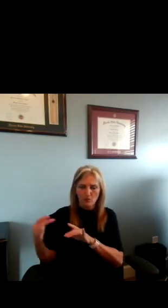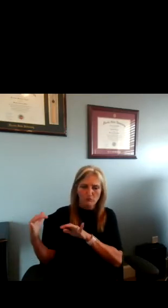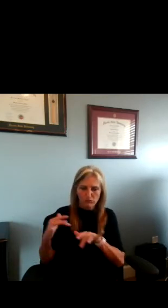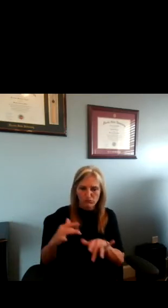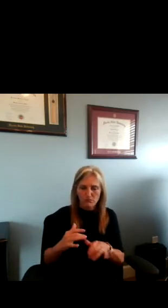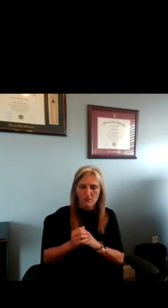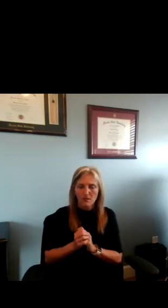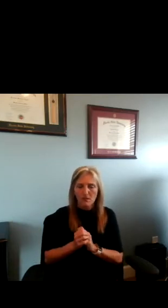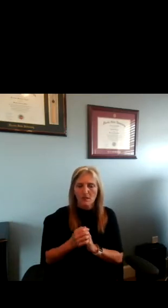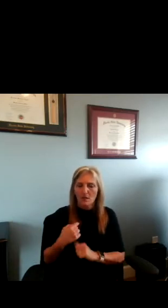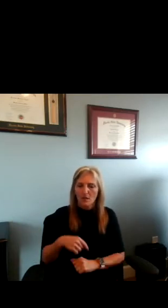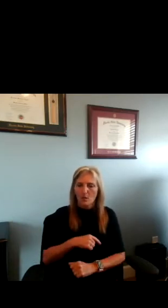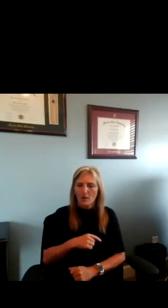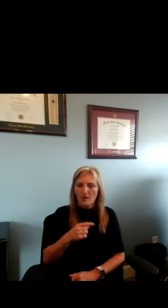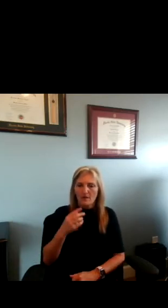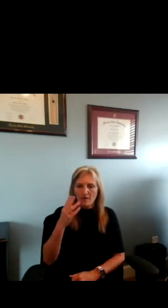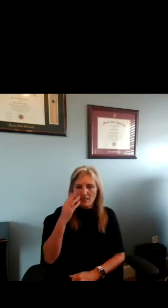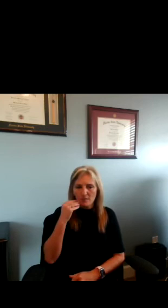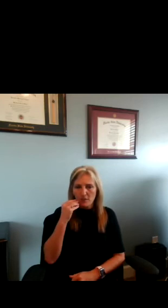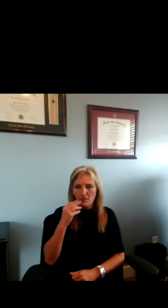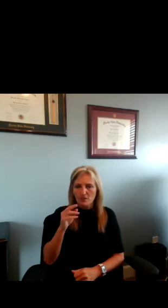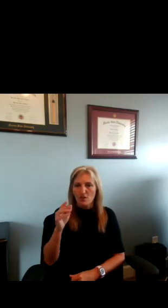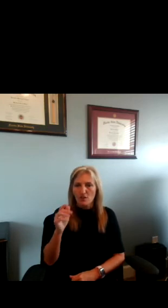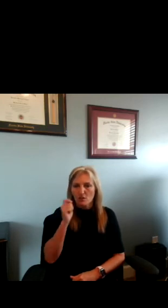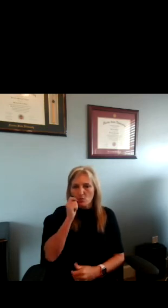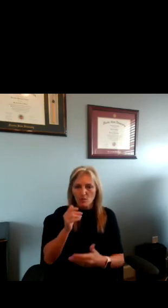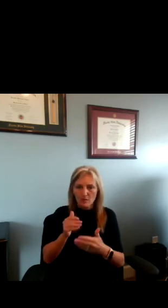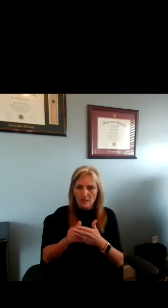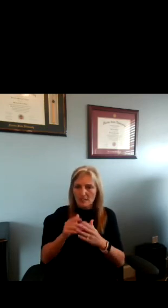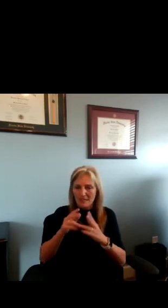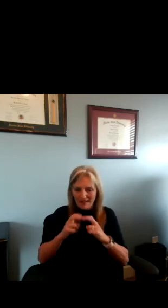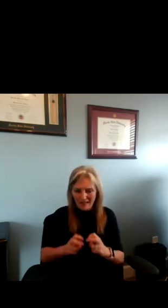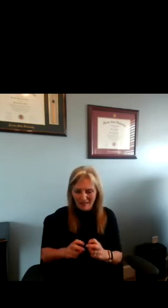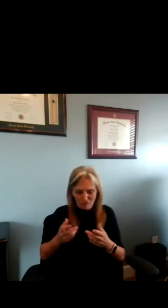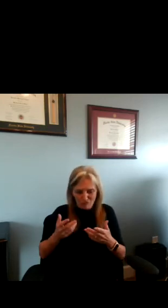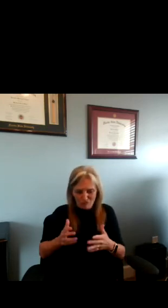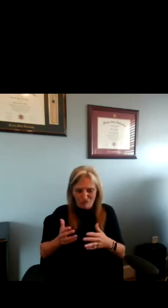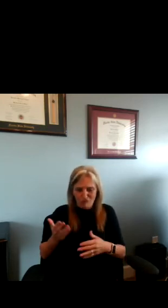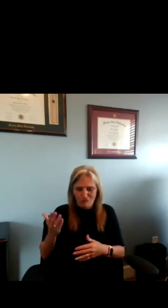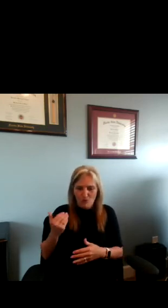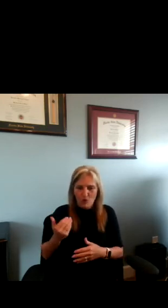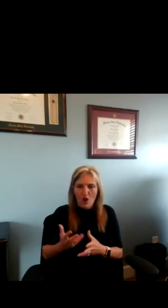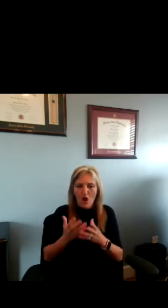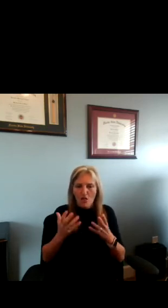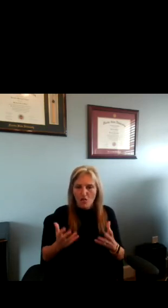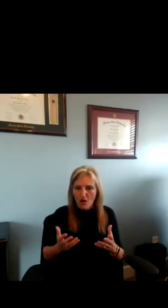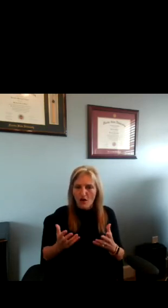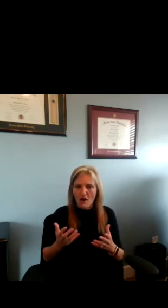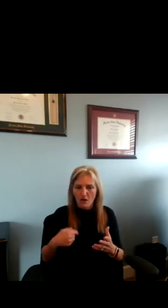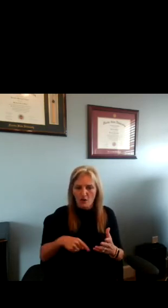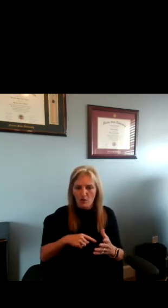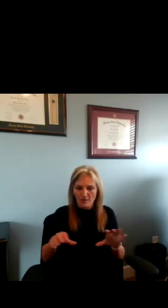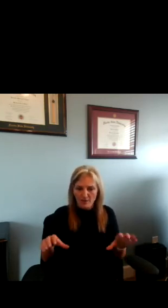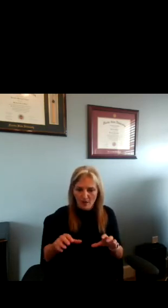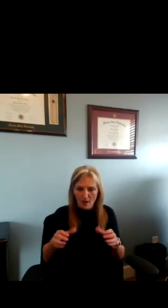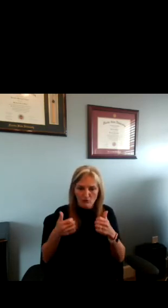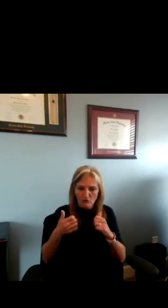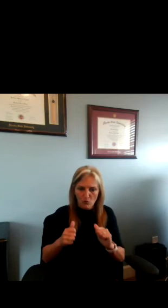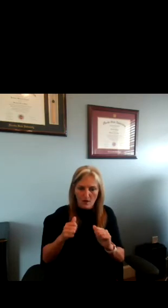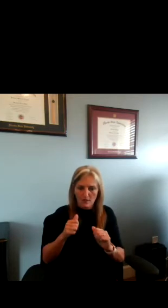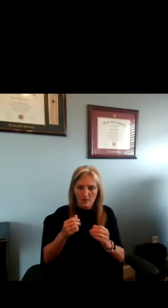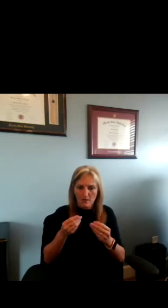We've been through the racial analysis of the 1994 crime bill, and we've done a lot to try to correct